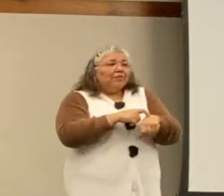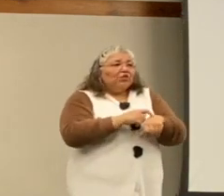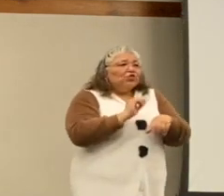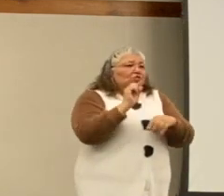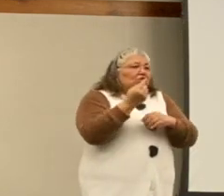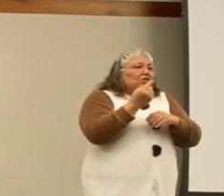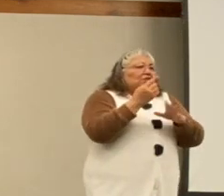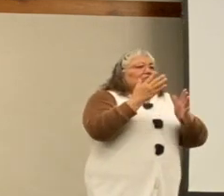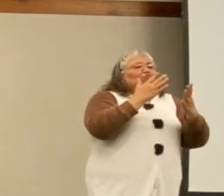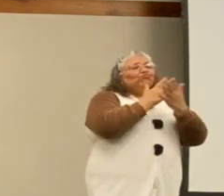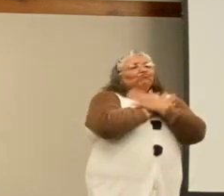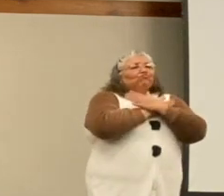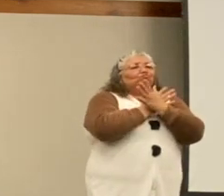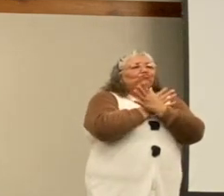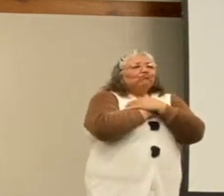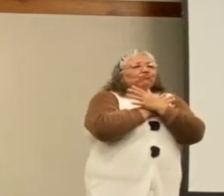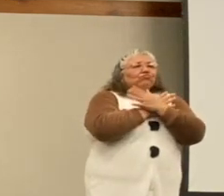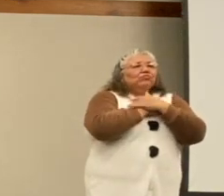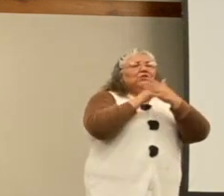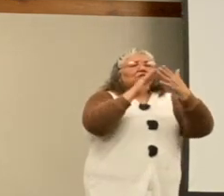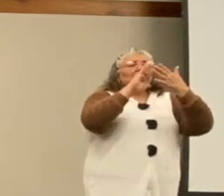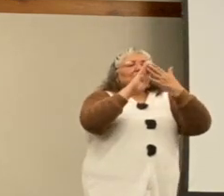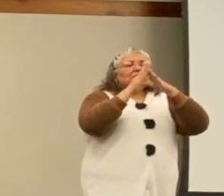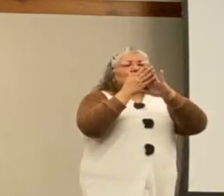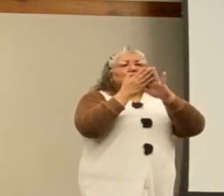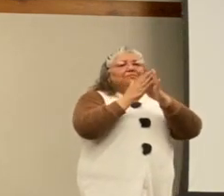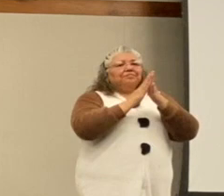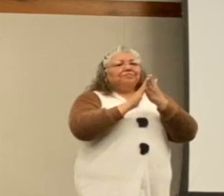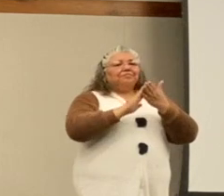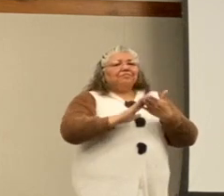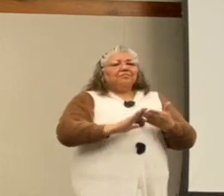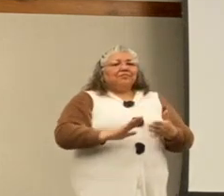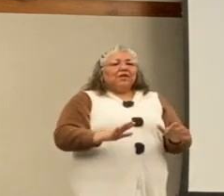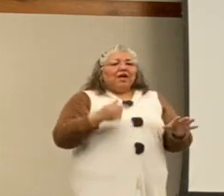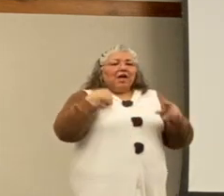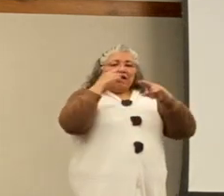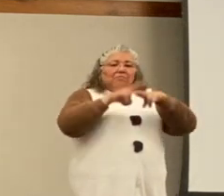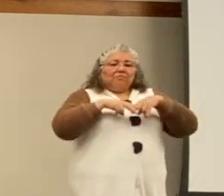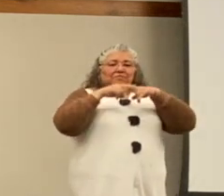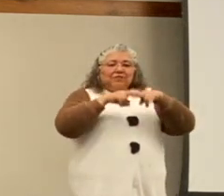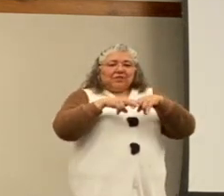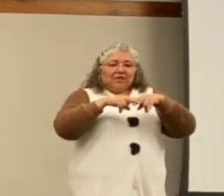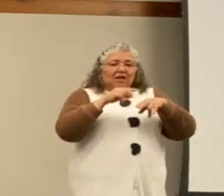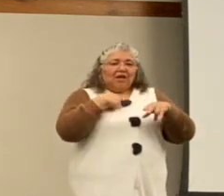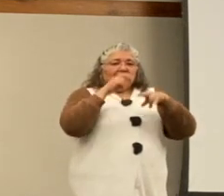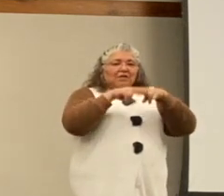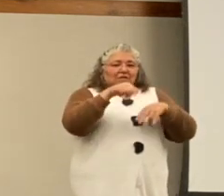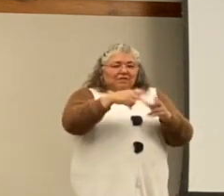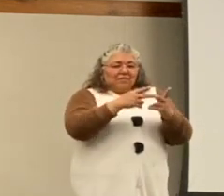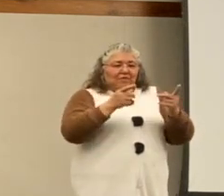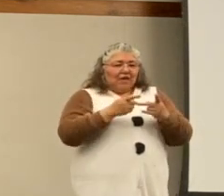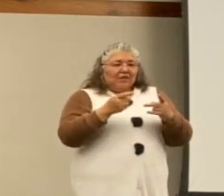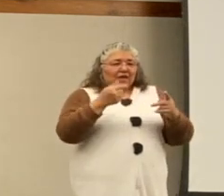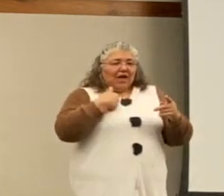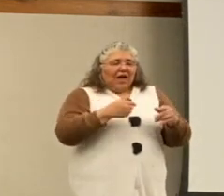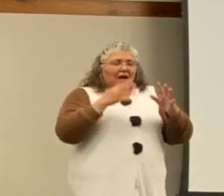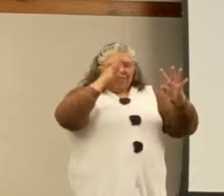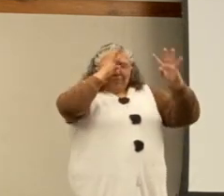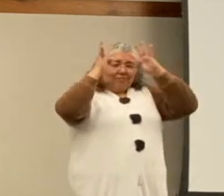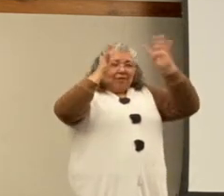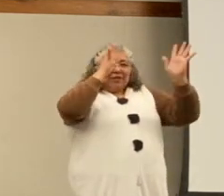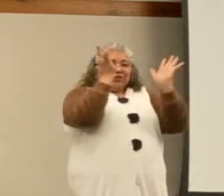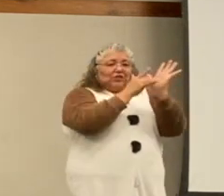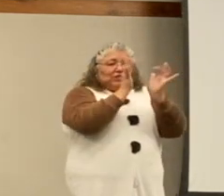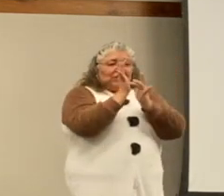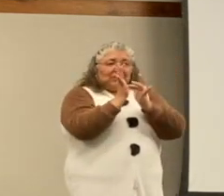just relaxing in peace. And as I'm sitting in my spot, as I'm sitting in this place, I imagine Jesus